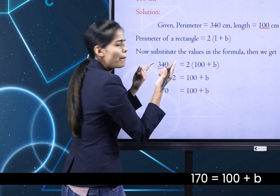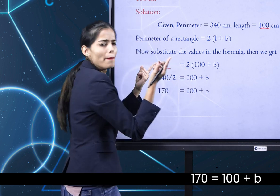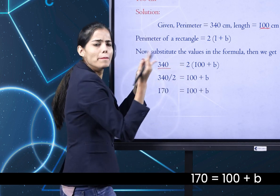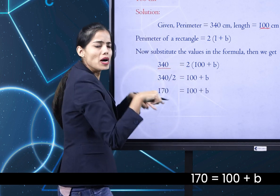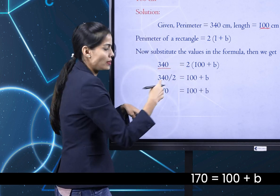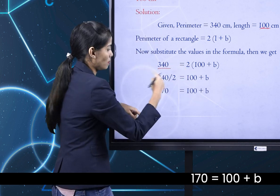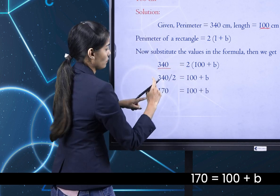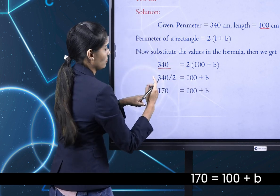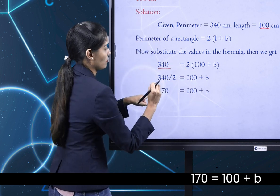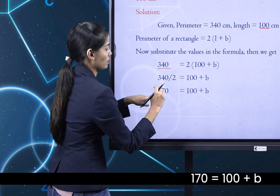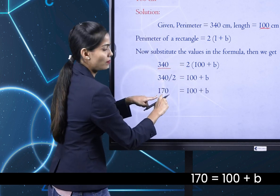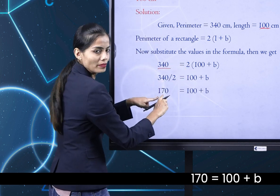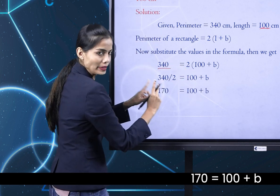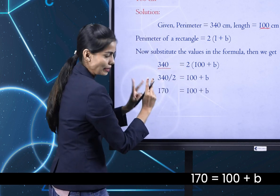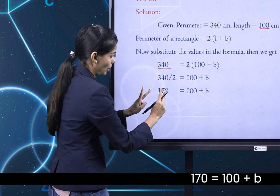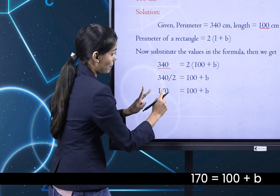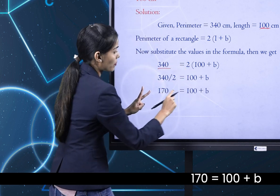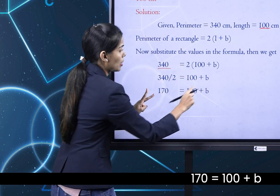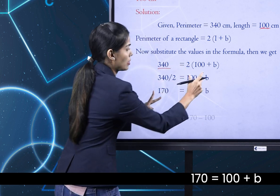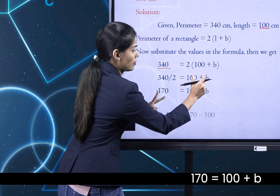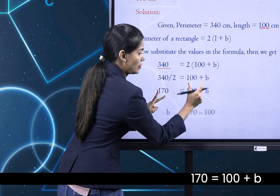170 is equal to 100 plus breadth.